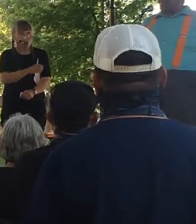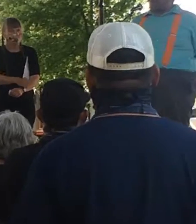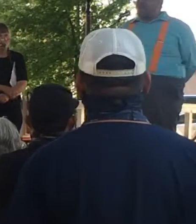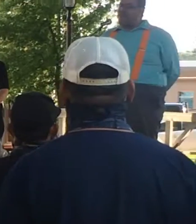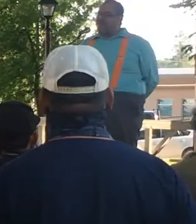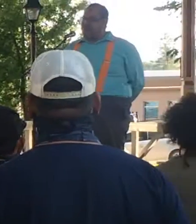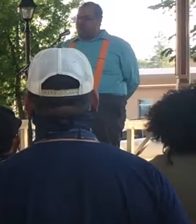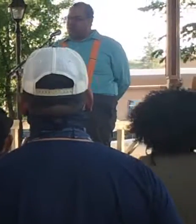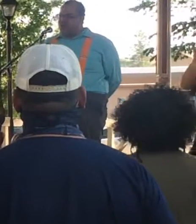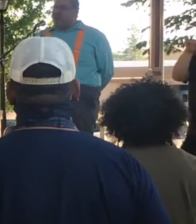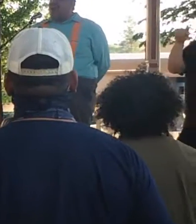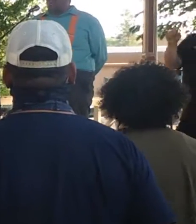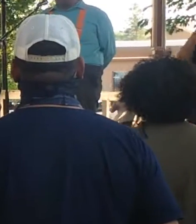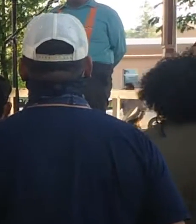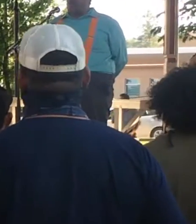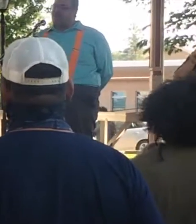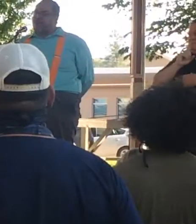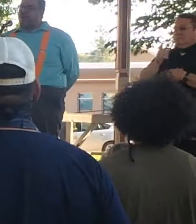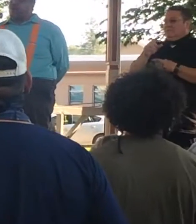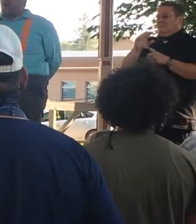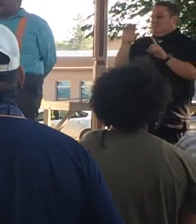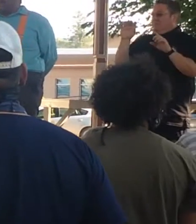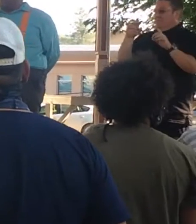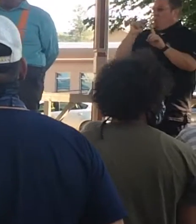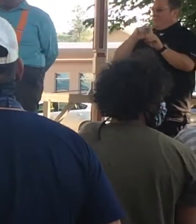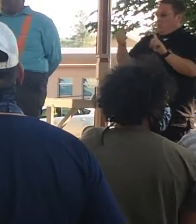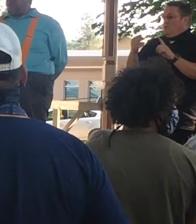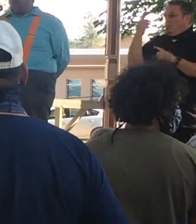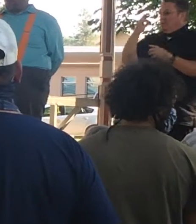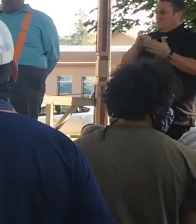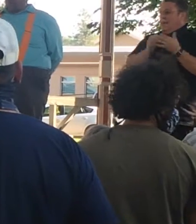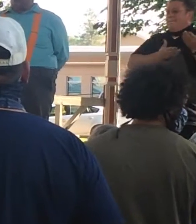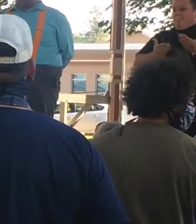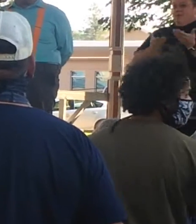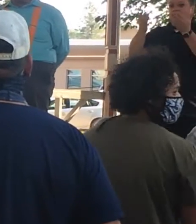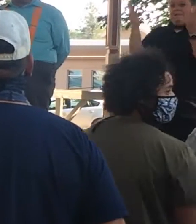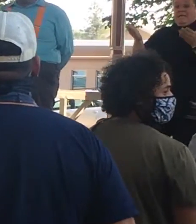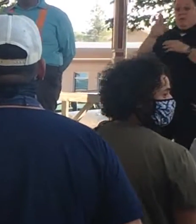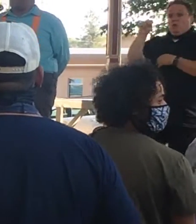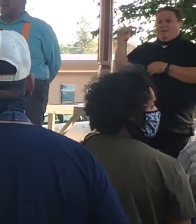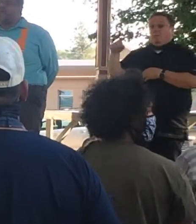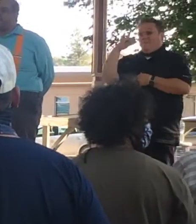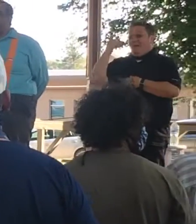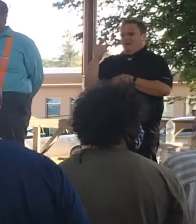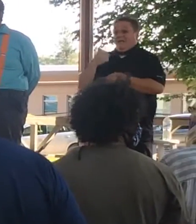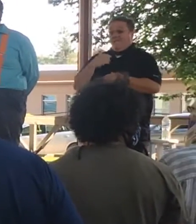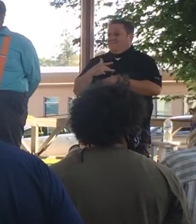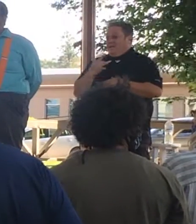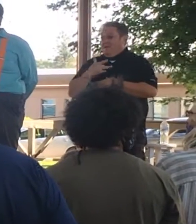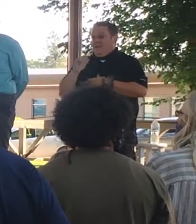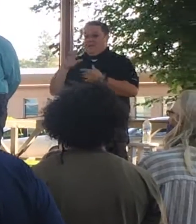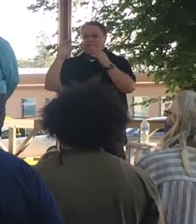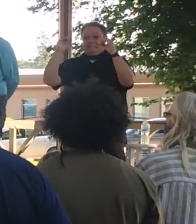my texts are from a skewed, colonized point of view. And the reason I bring this up here in New Mexico is because I feel like